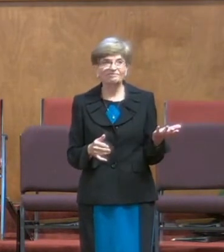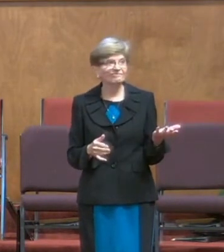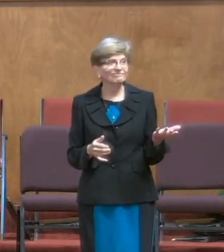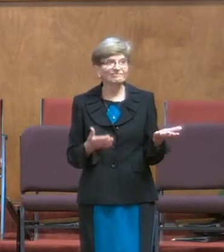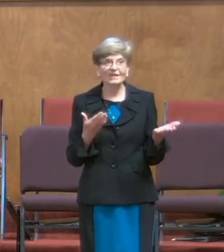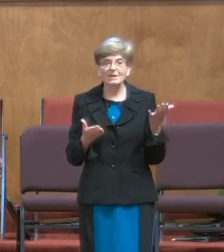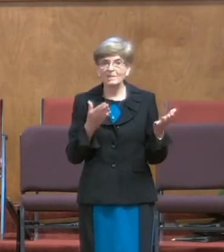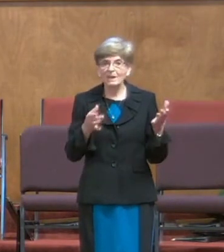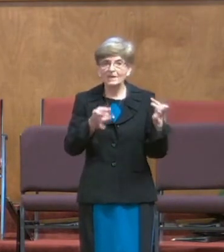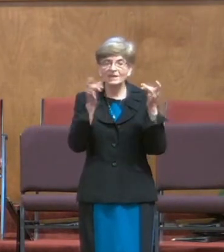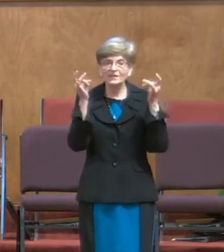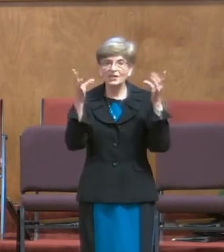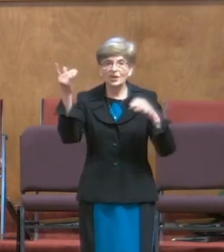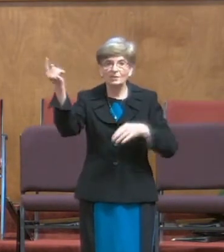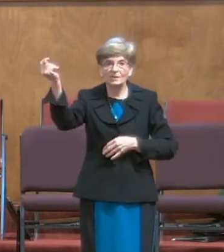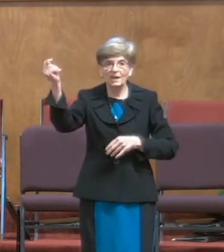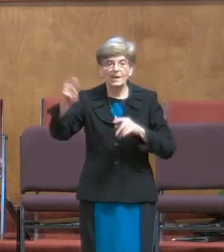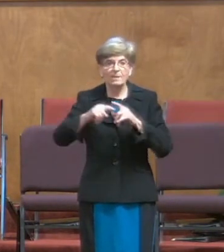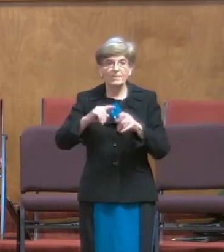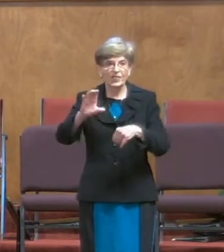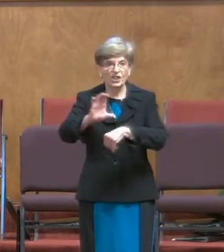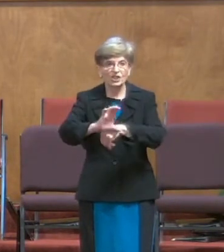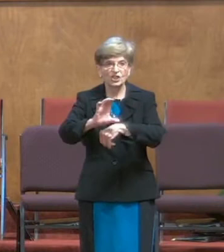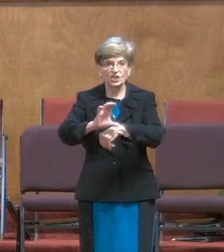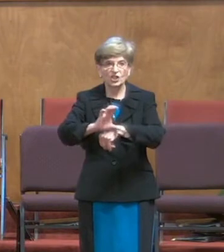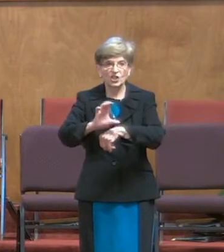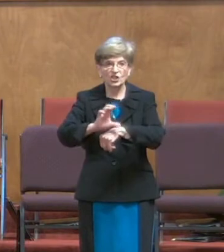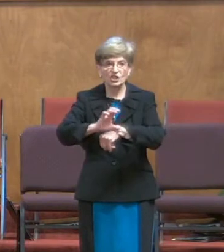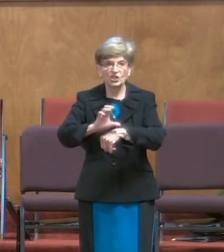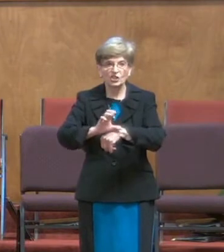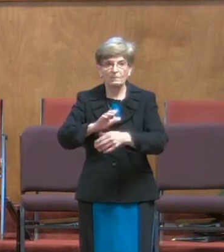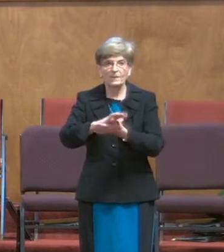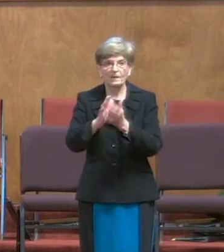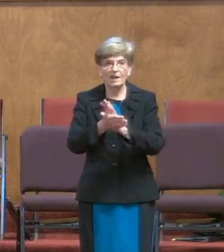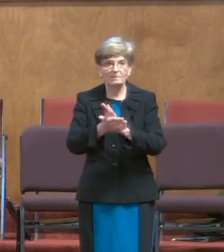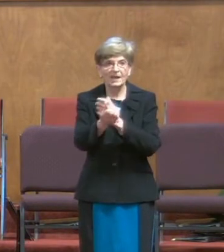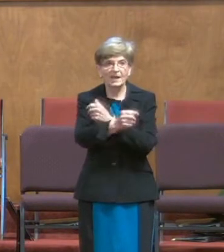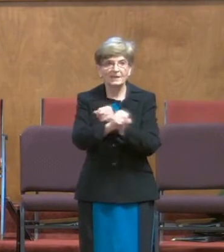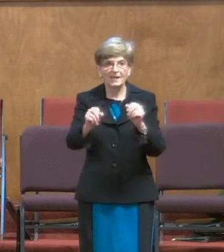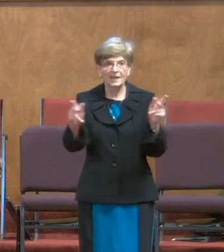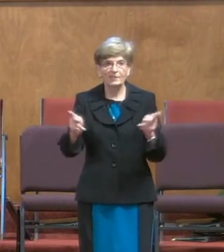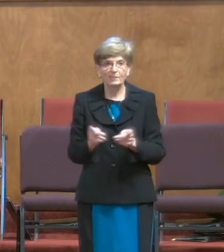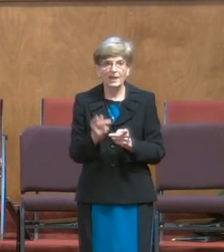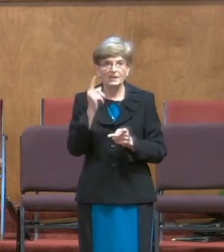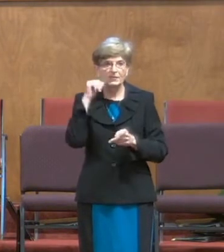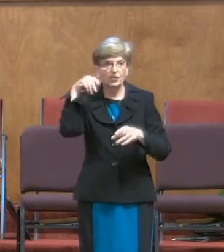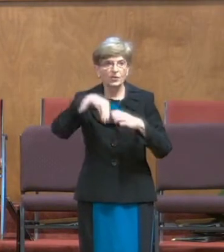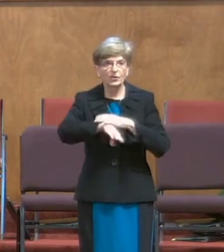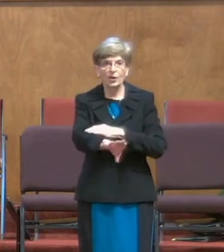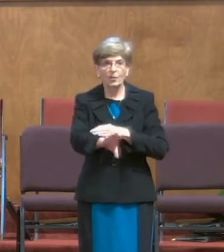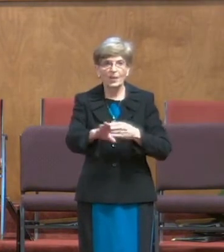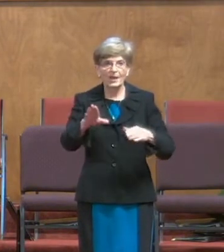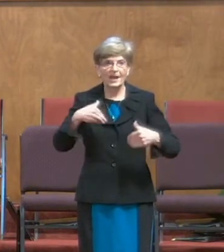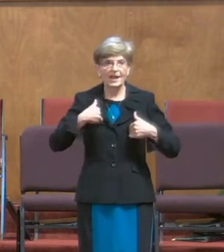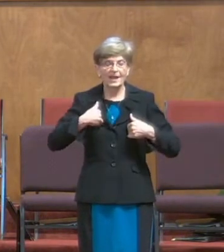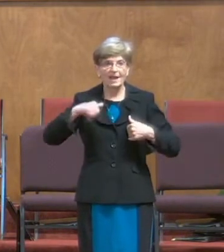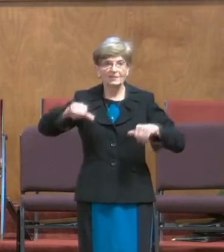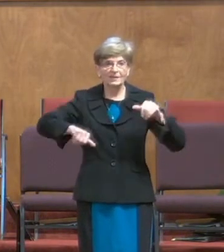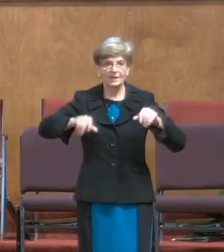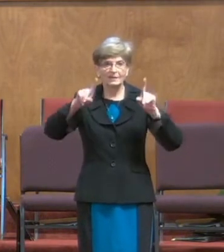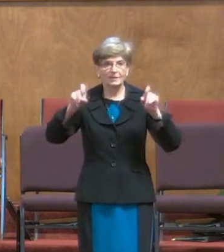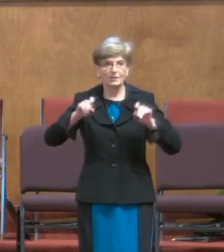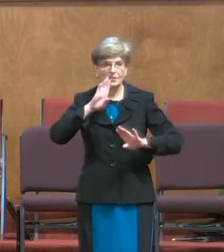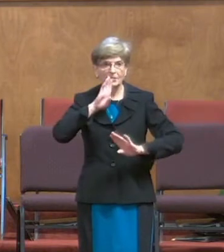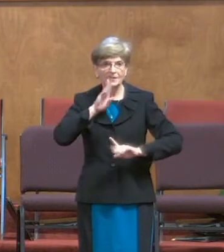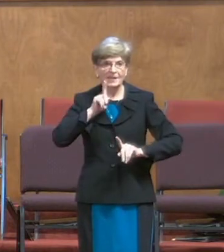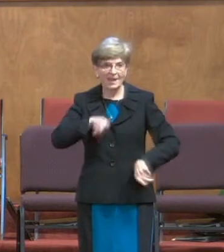terrible testimony. The church has not been a safe place to have doubts and to have questions. There's been a lot of